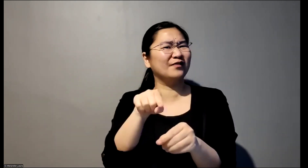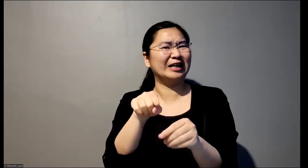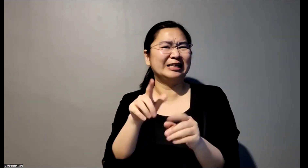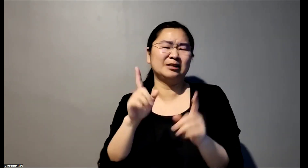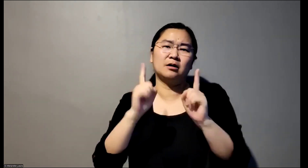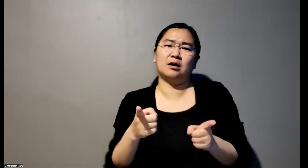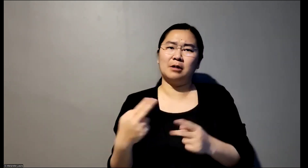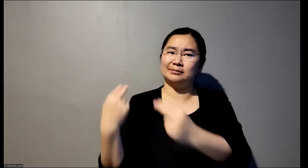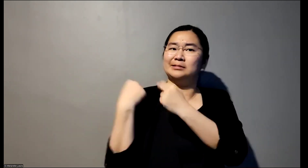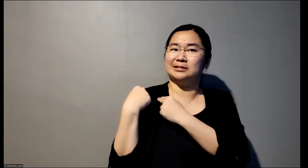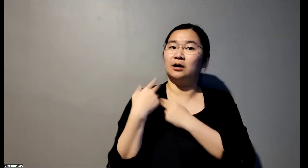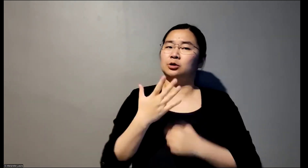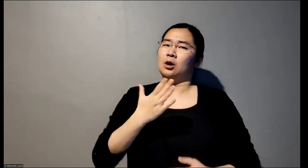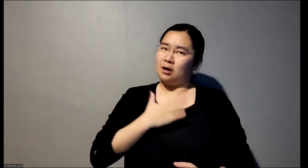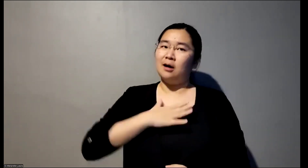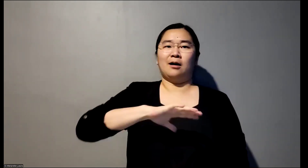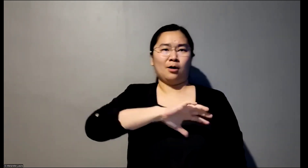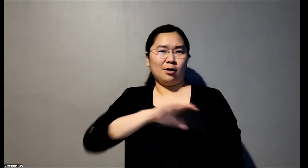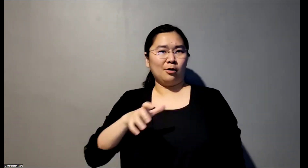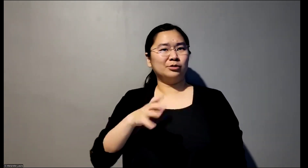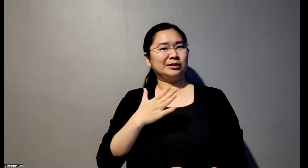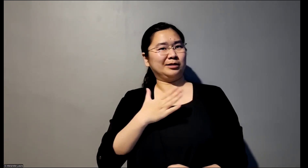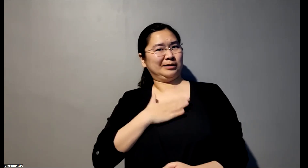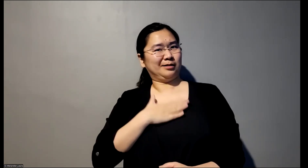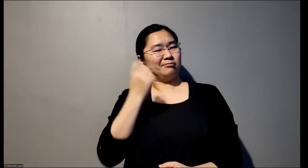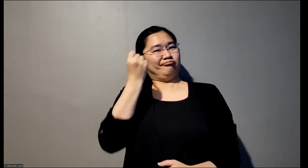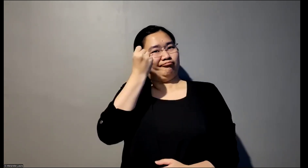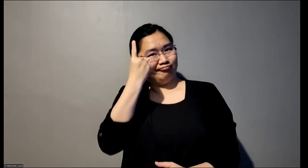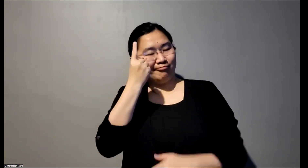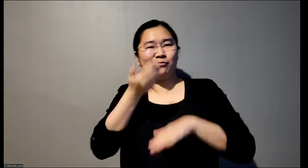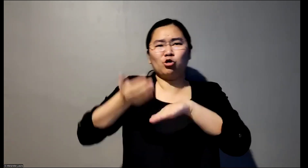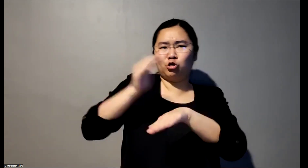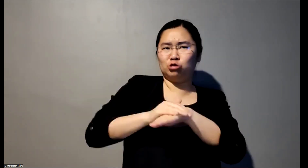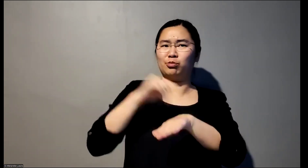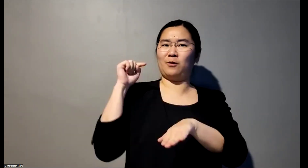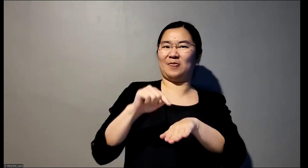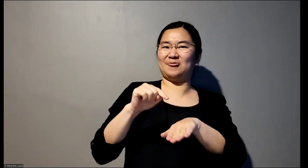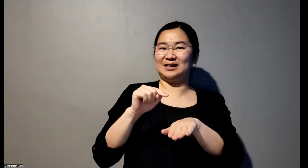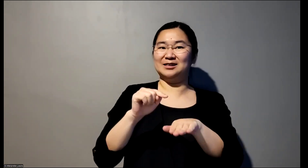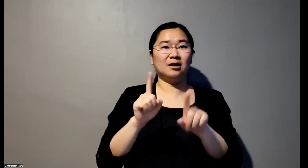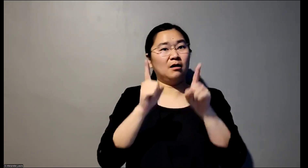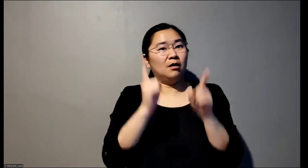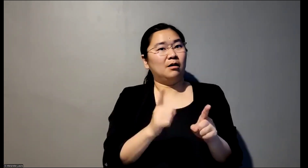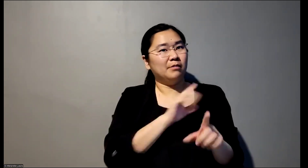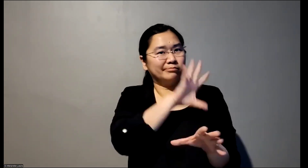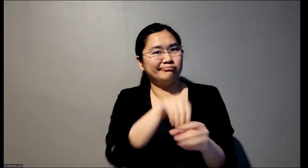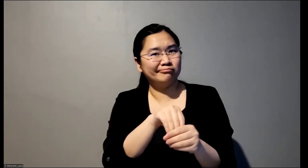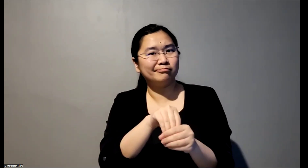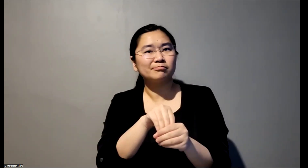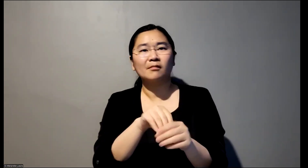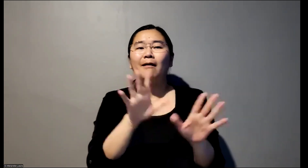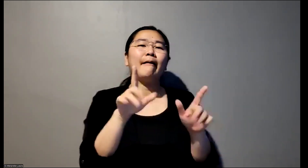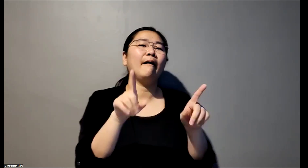make sure that these grants must be invested and deployed in